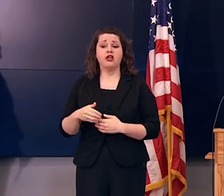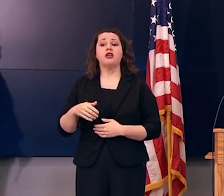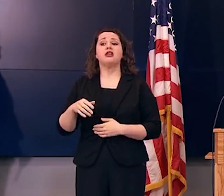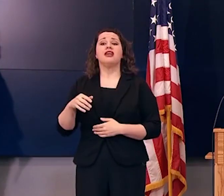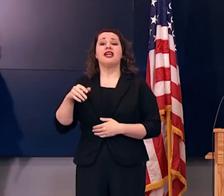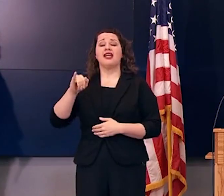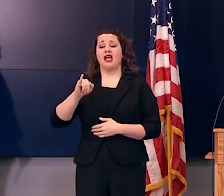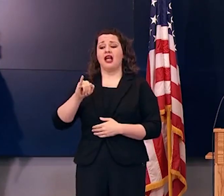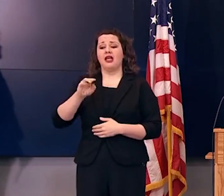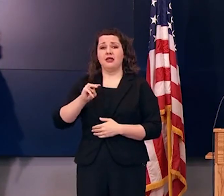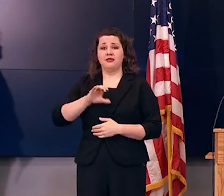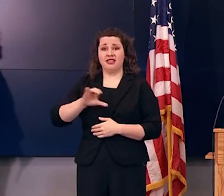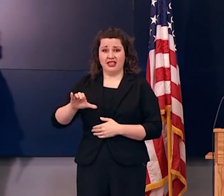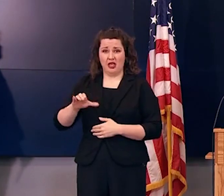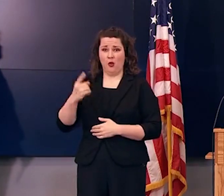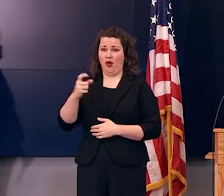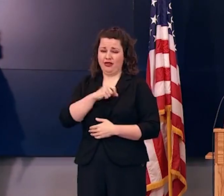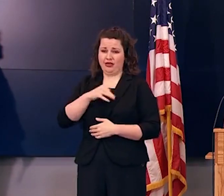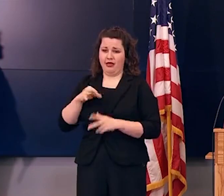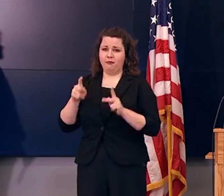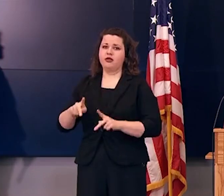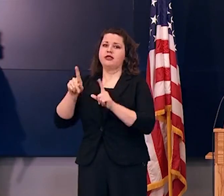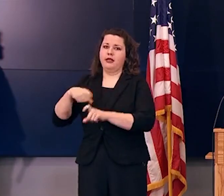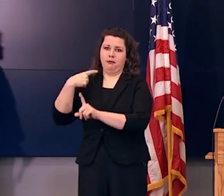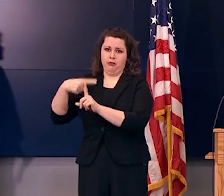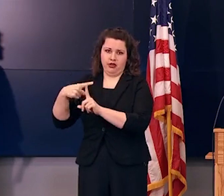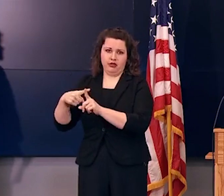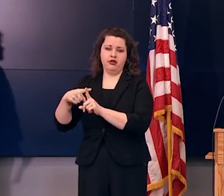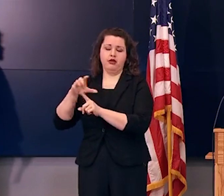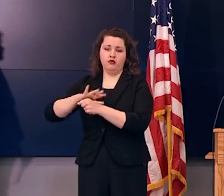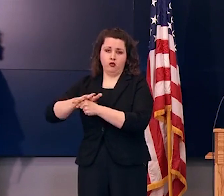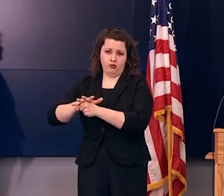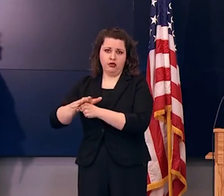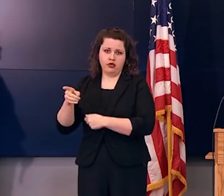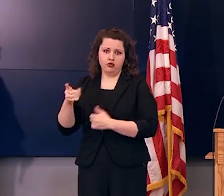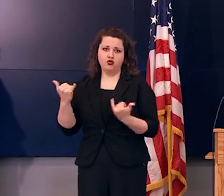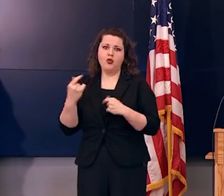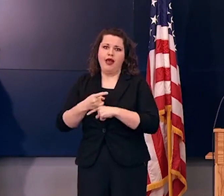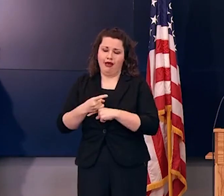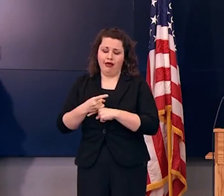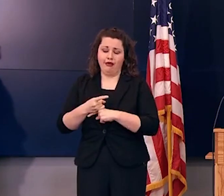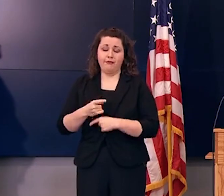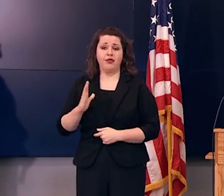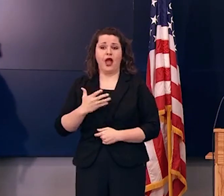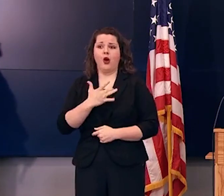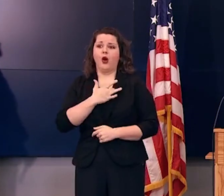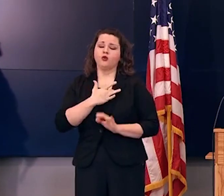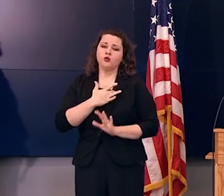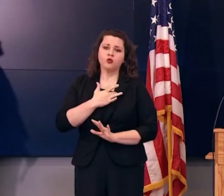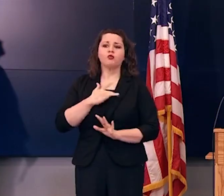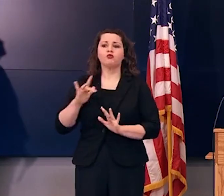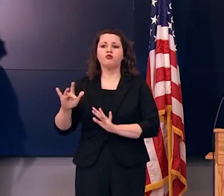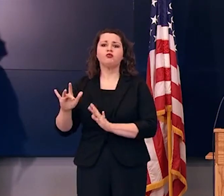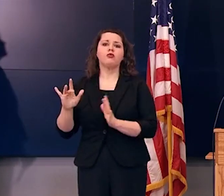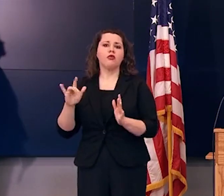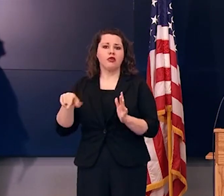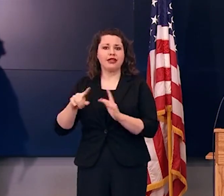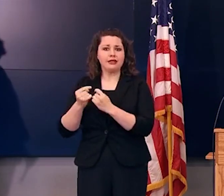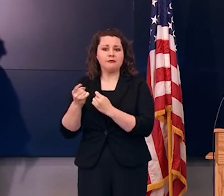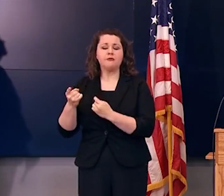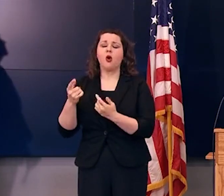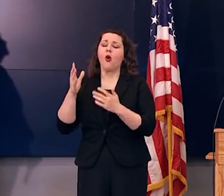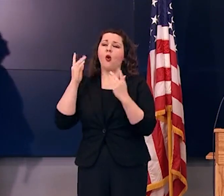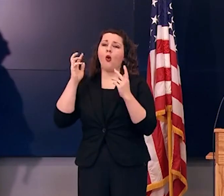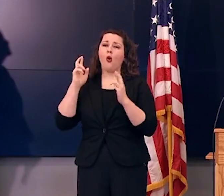works at IMCC tested positive for COVID-19. Our hearts are with this member of our team and hope they